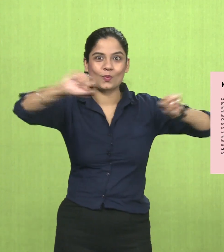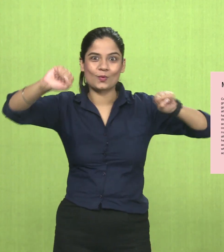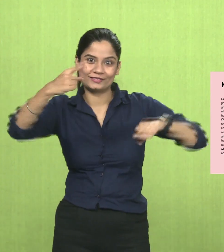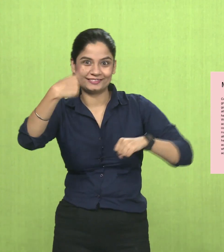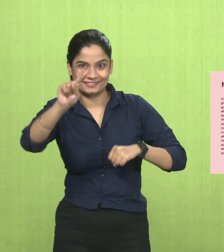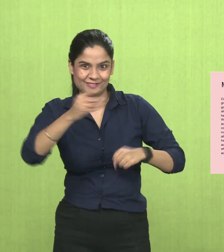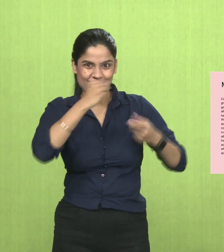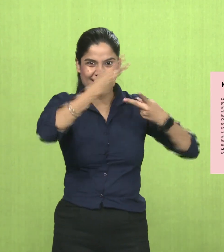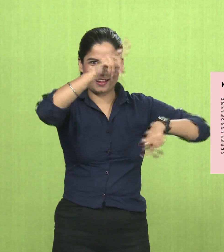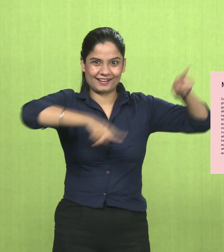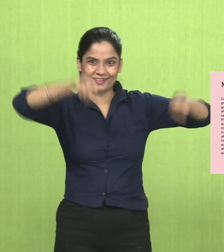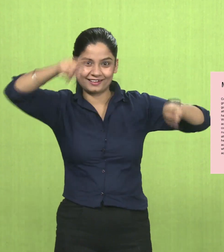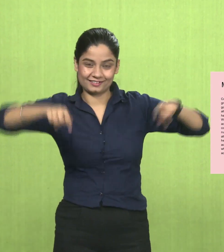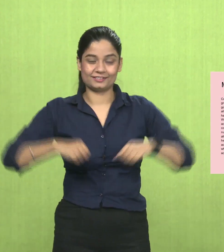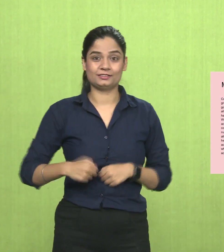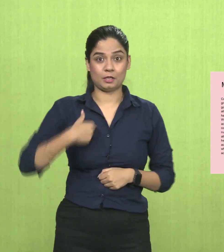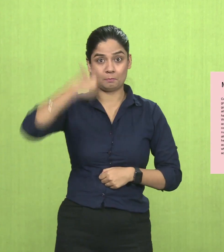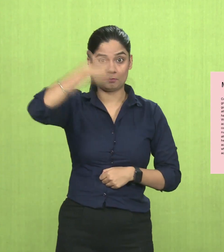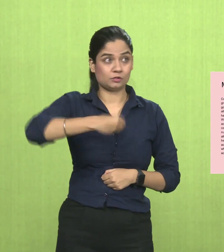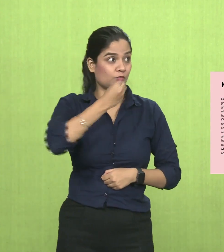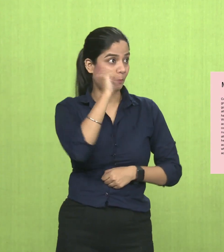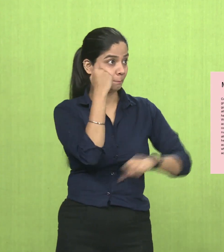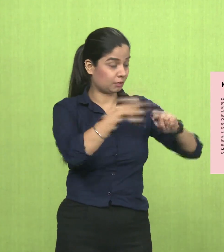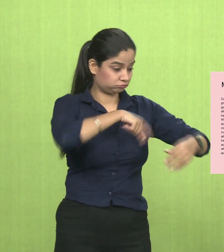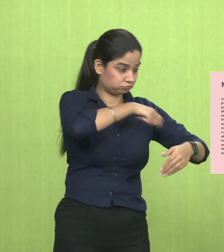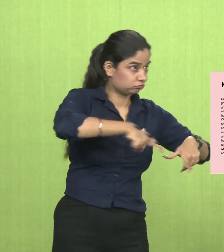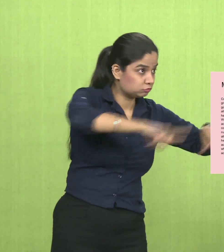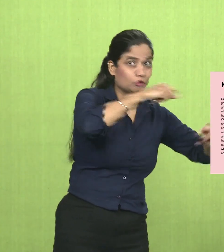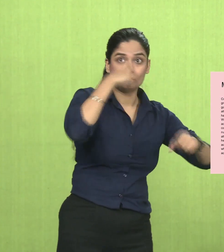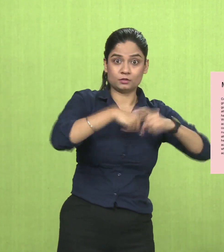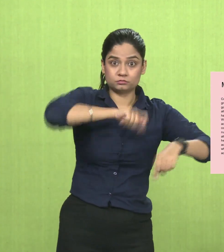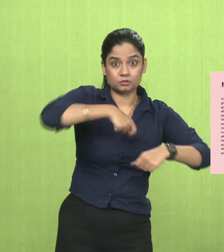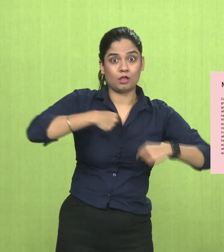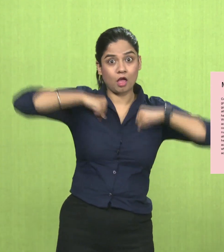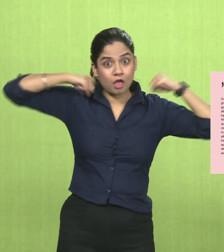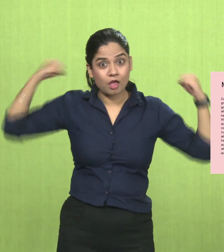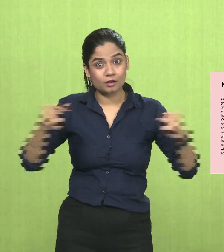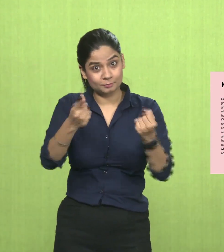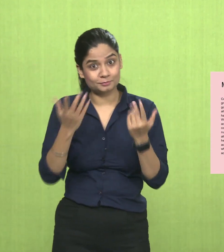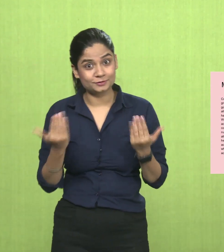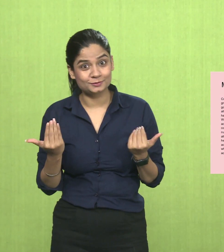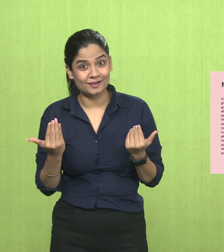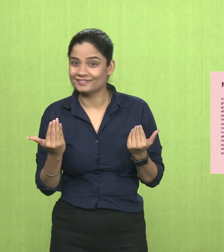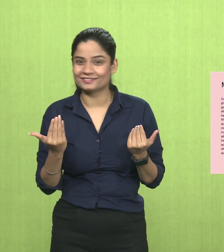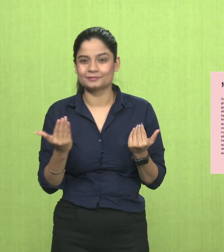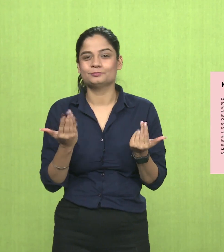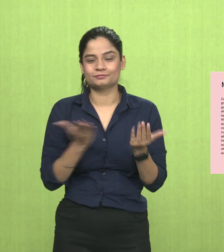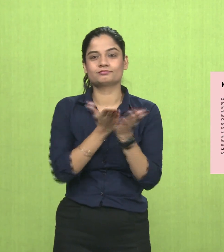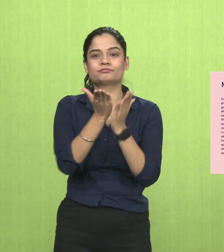people, grandparents, parents, children, etc. They all have different nutritional requirement. It is not possible to